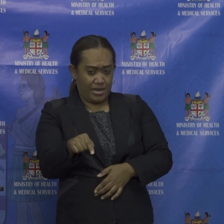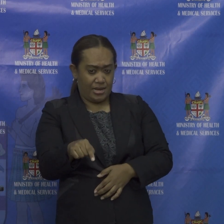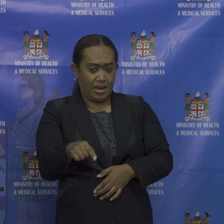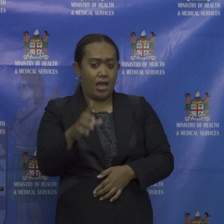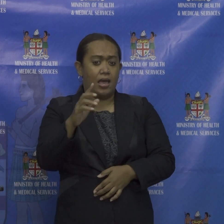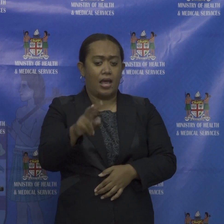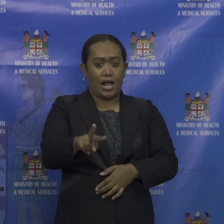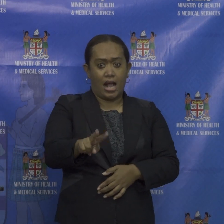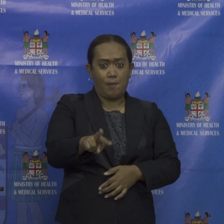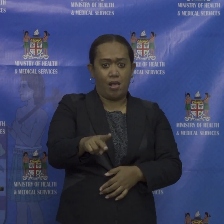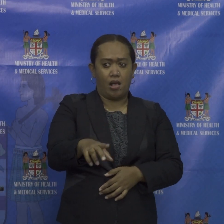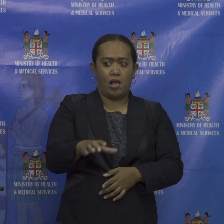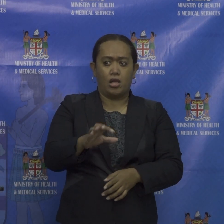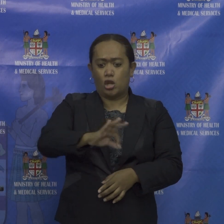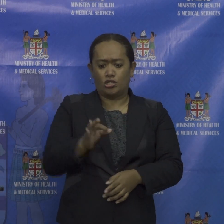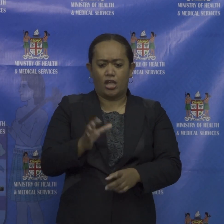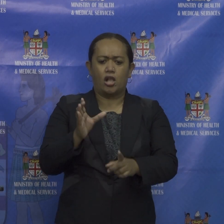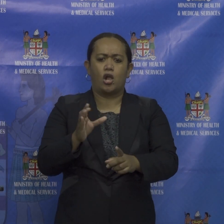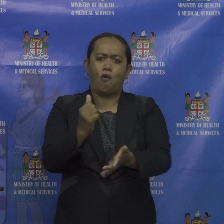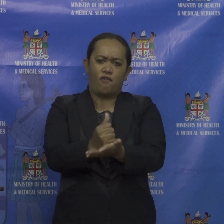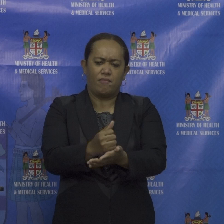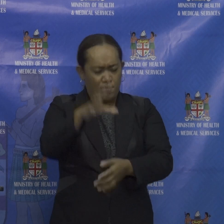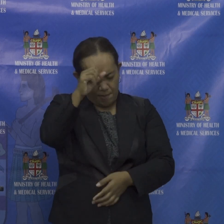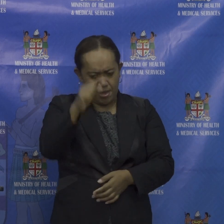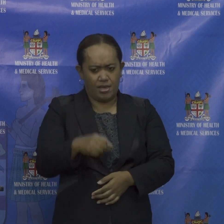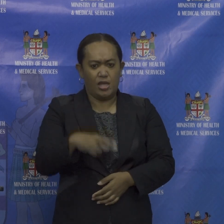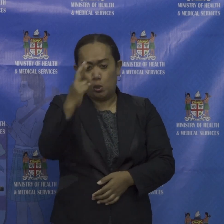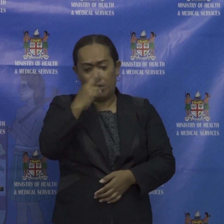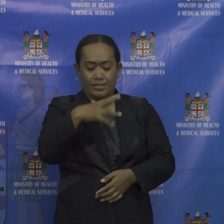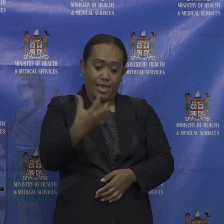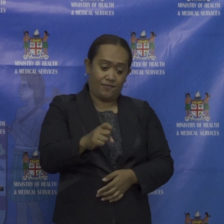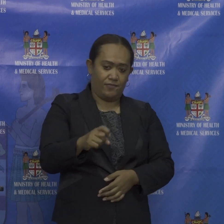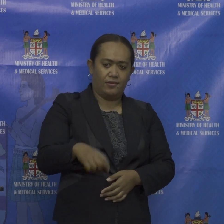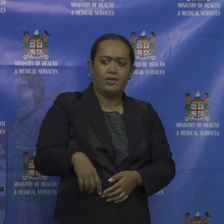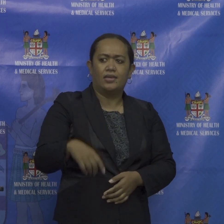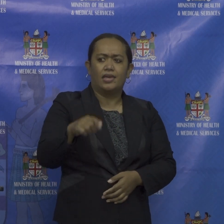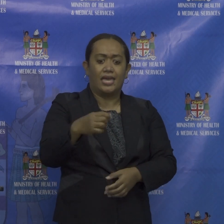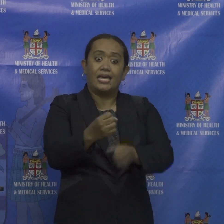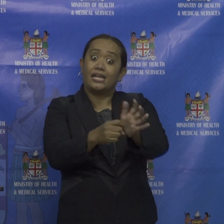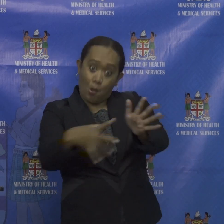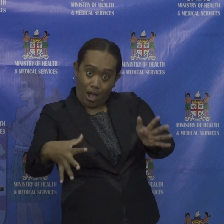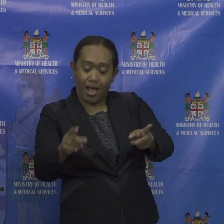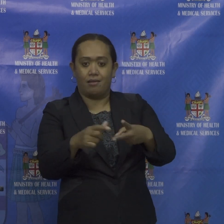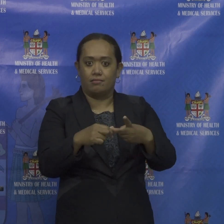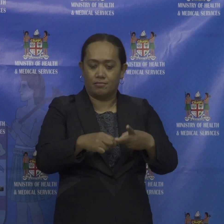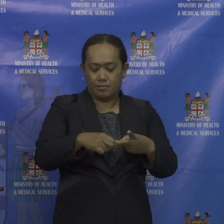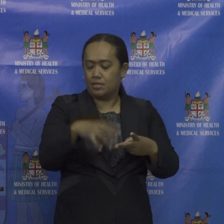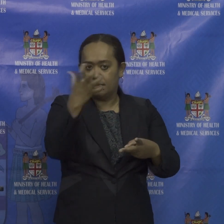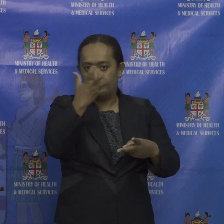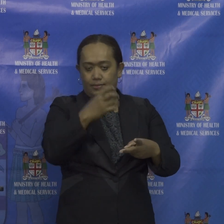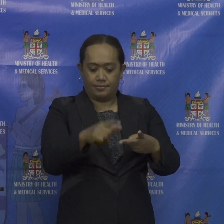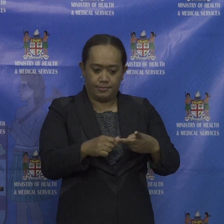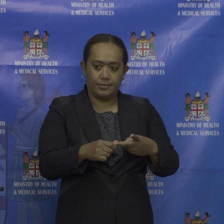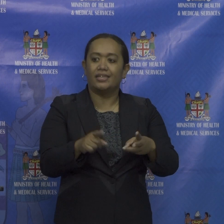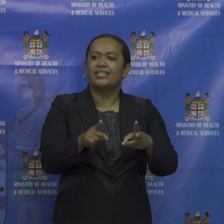quarantine before being confirmed, and the risk is there to the thousands of Fijians, especially along the Grantham Road. And secondly, about the